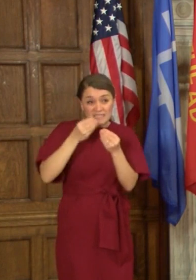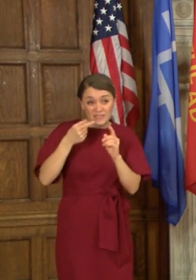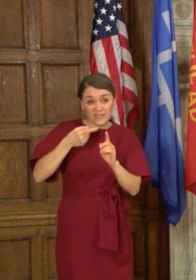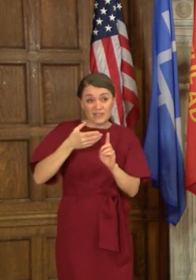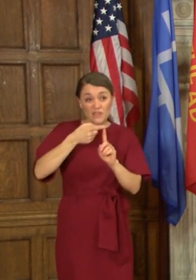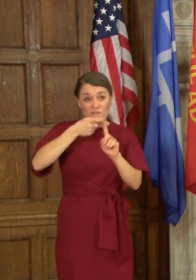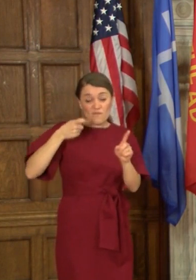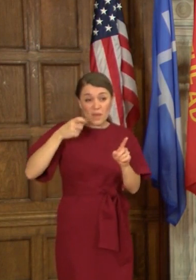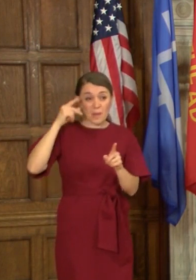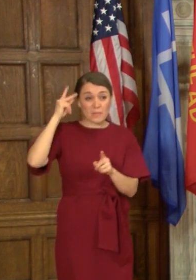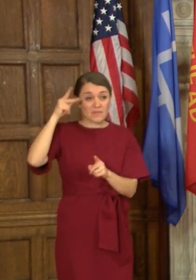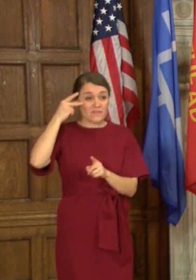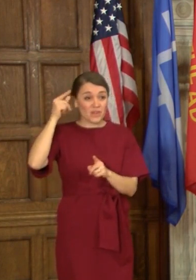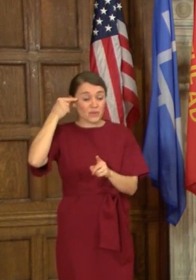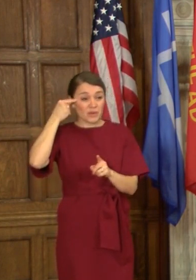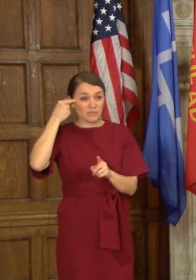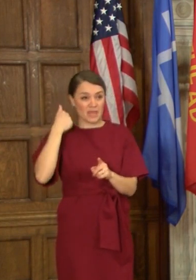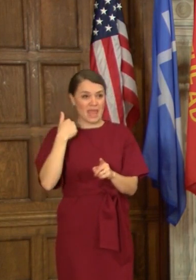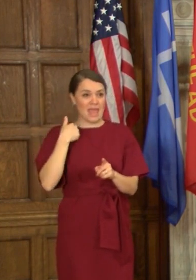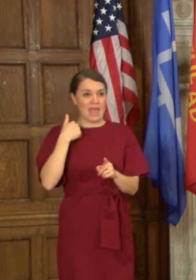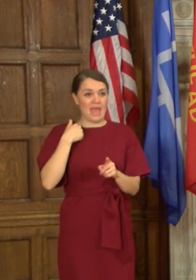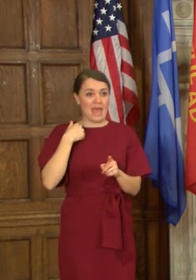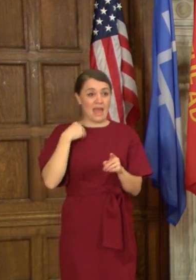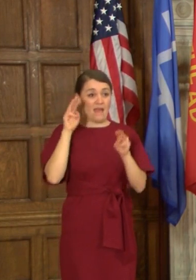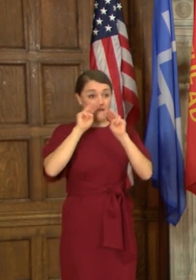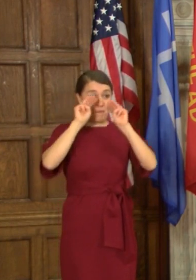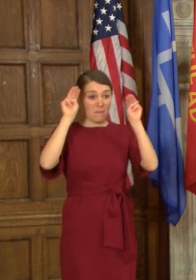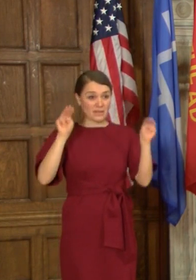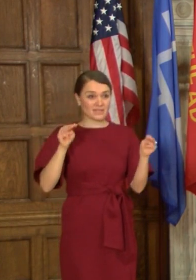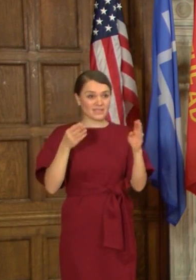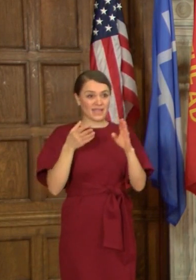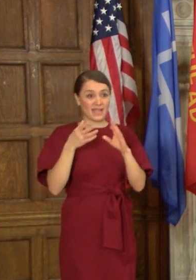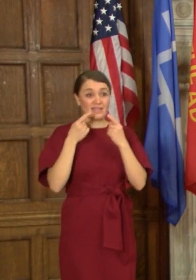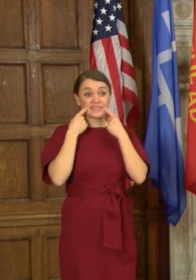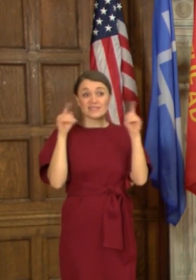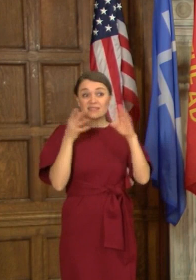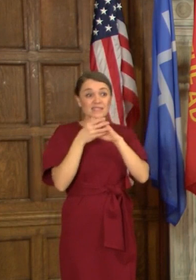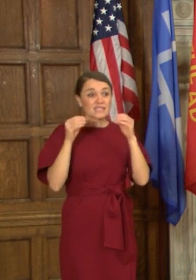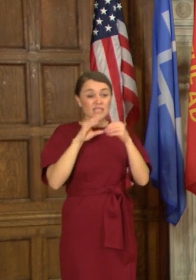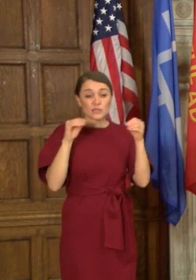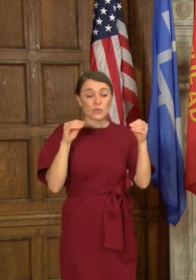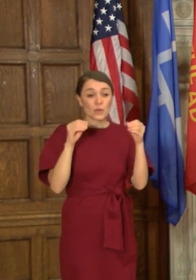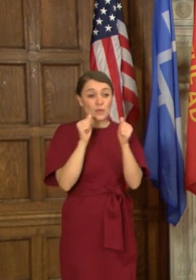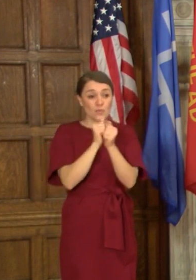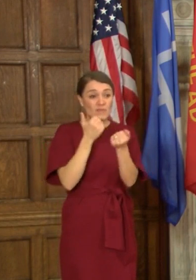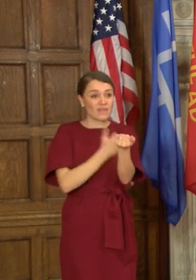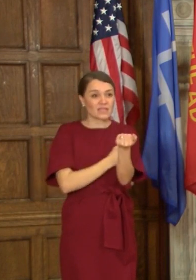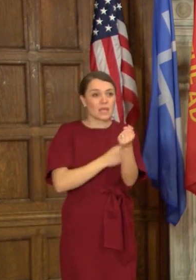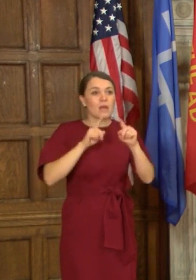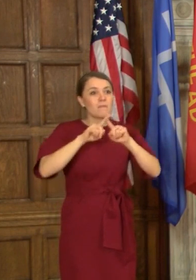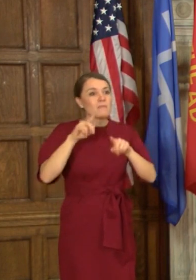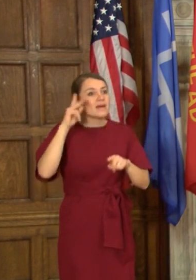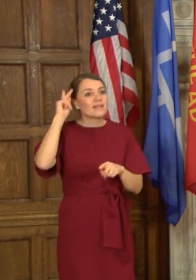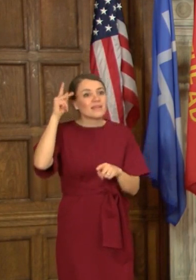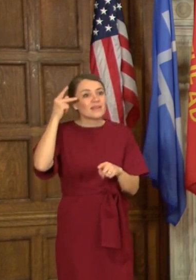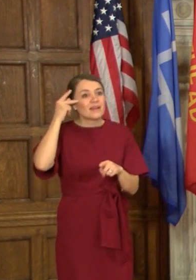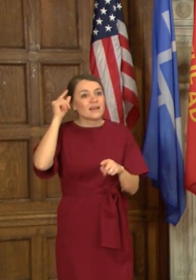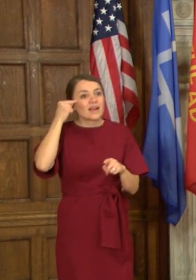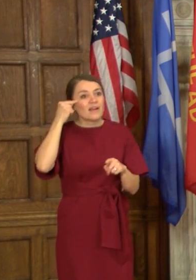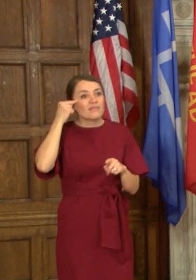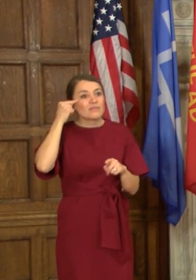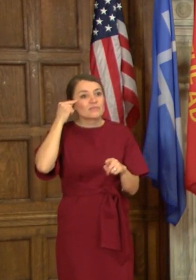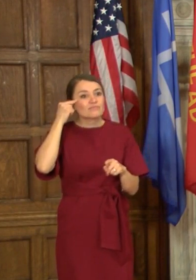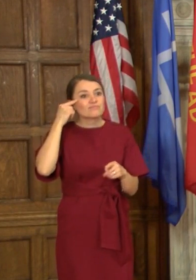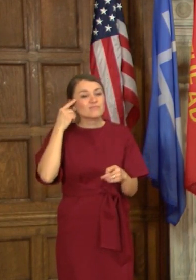government. We have a Montana success story with vaccines, but the federal government fails to get us our fair